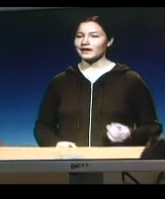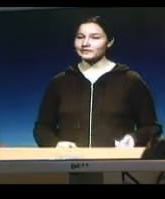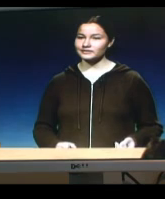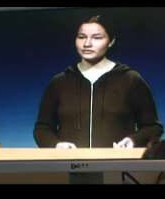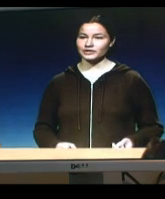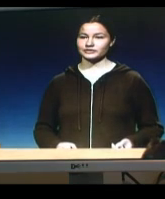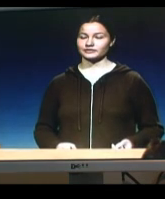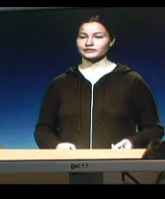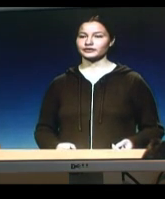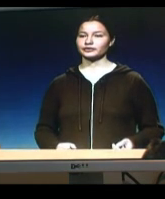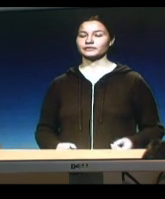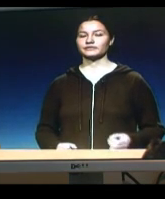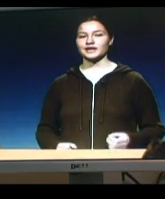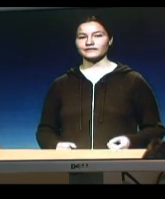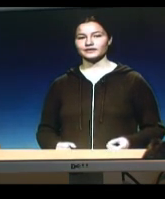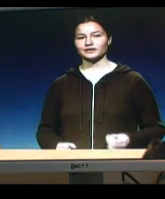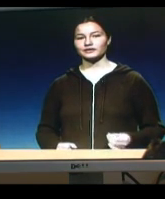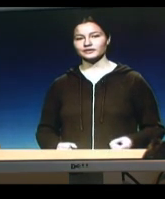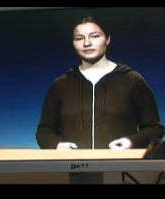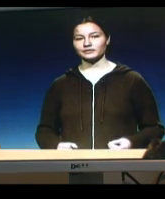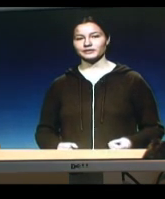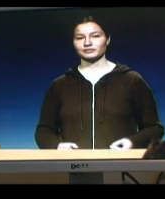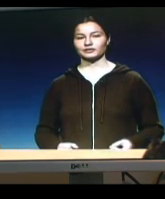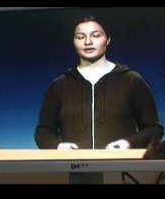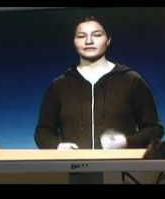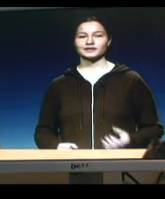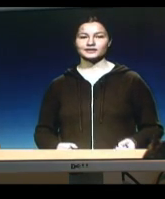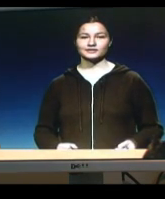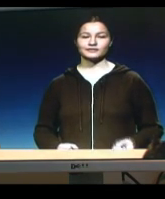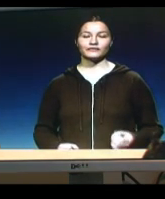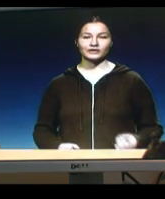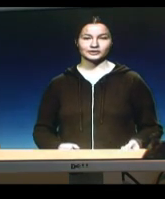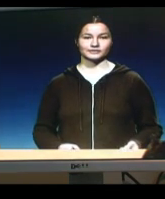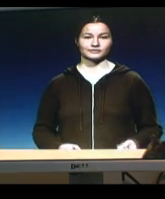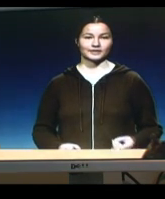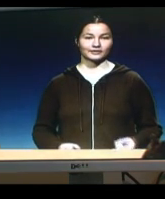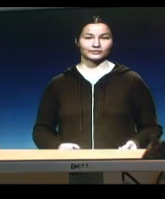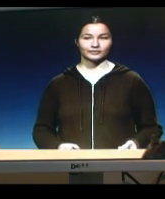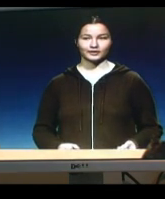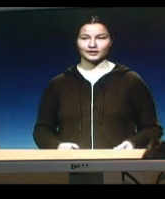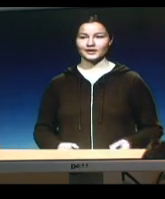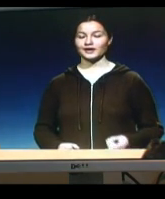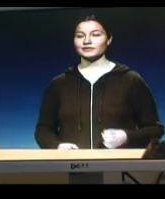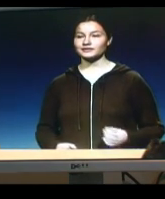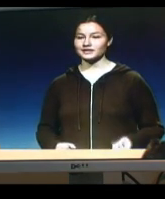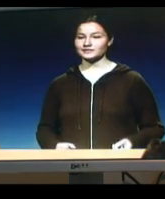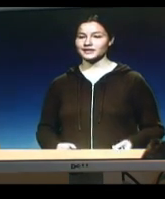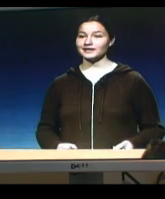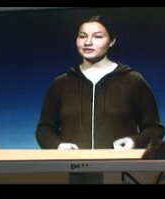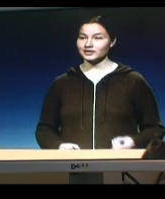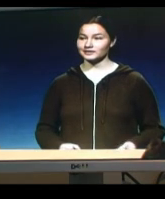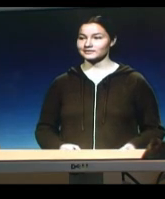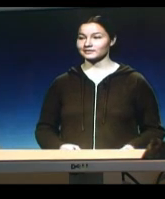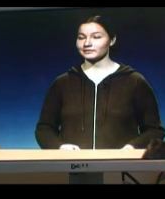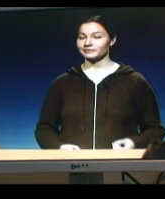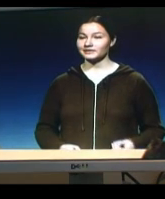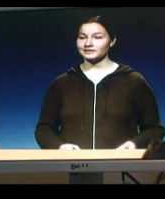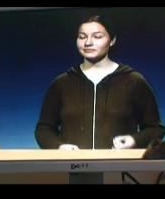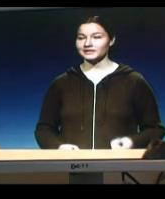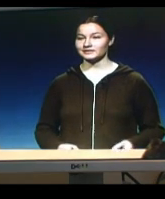the treasurer for a group of deaf and hearing impaired people, and I've attended some functions with that group. At those times, I had the chance to learn bits and pieces of